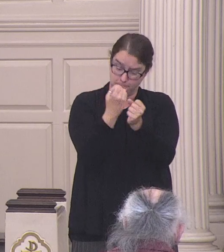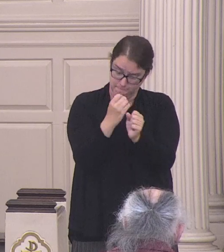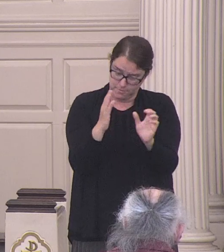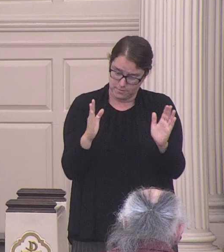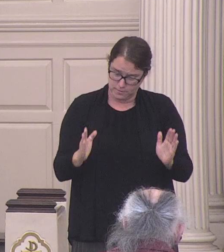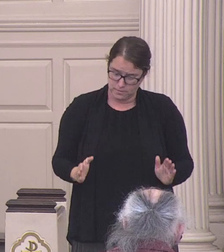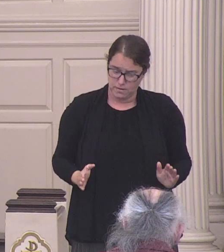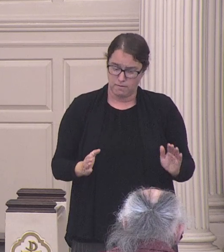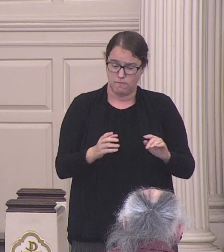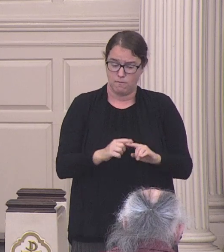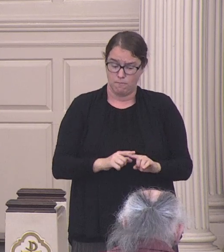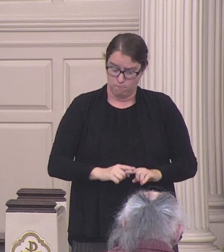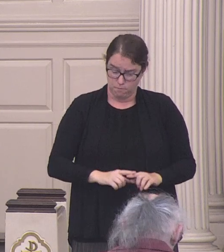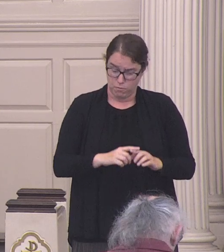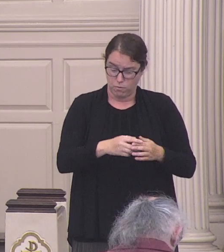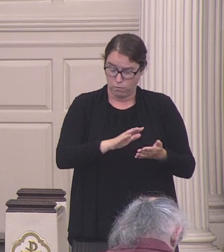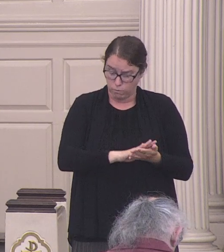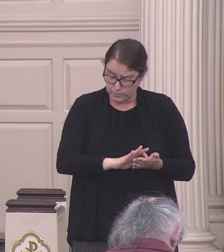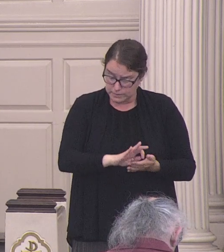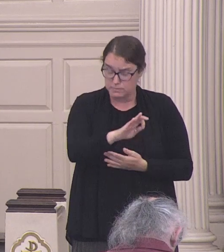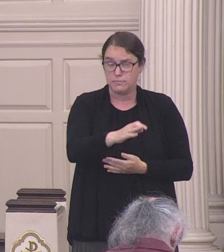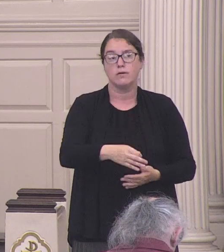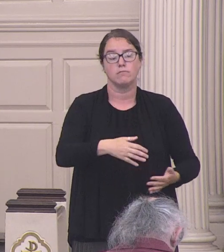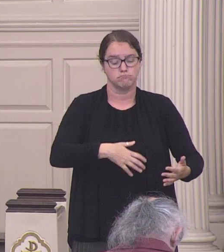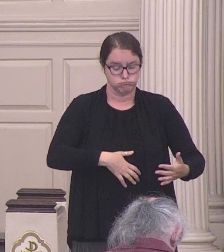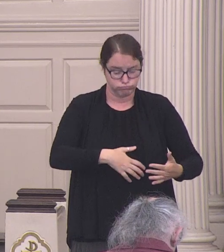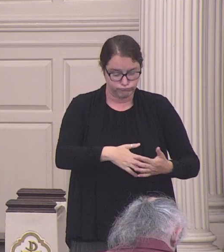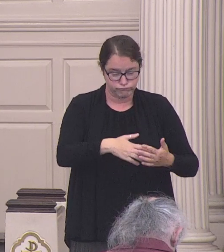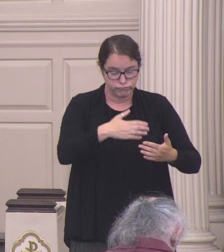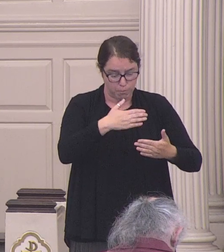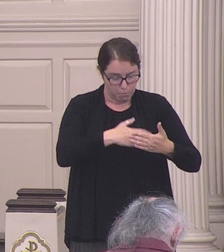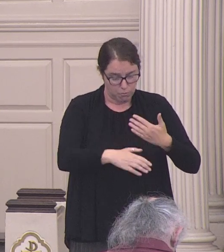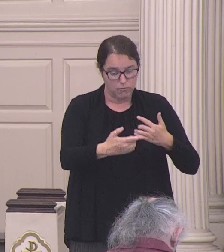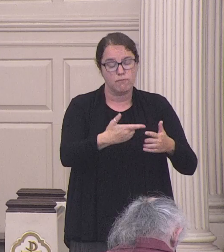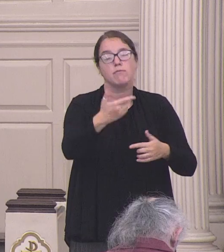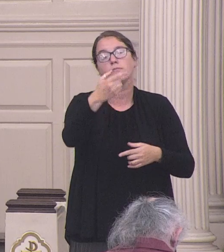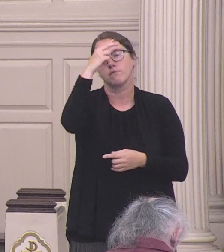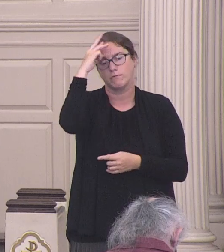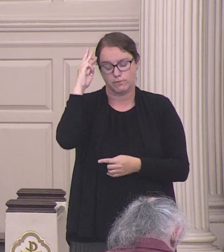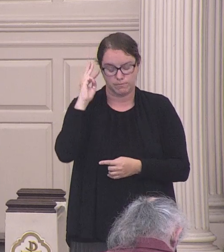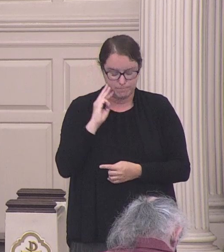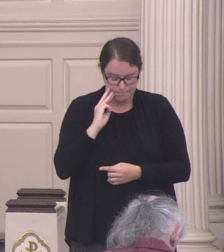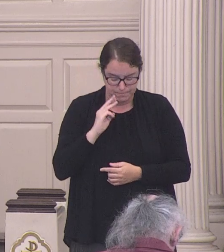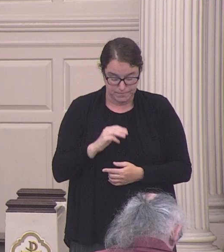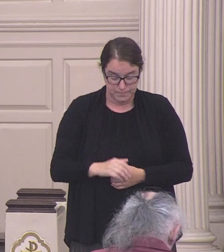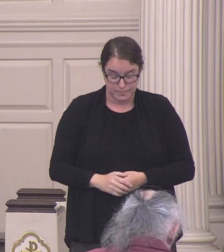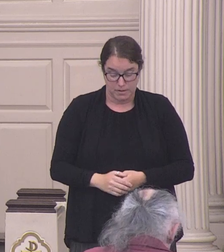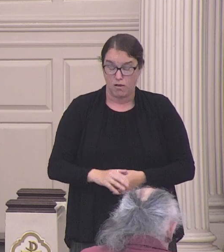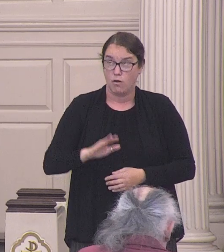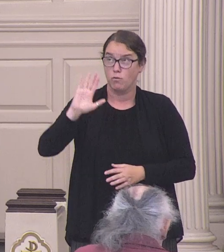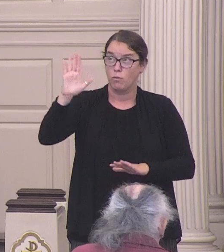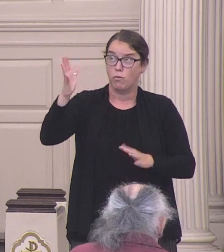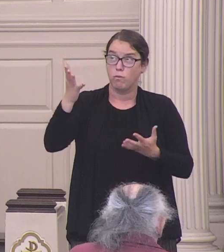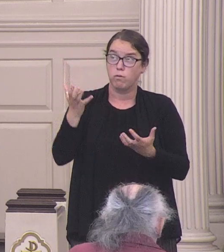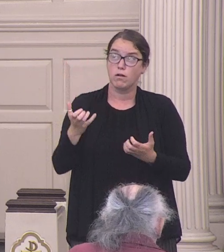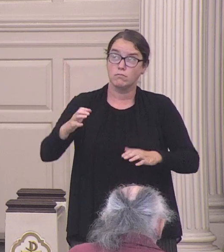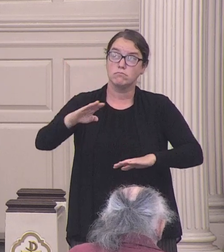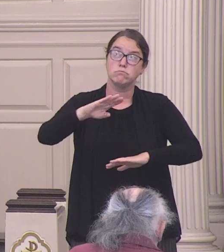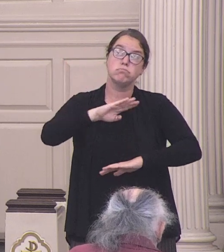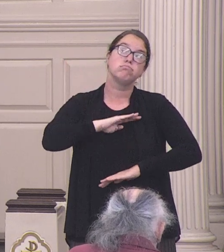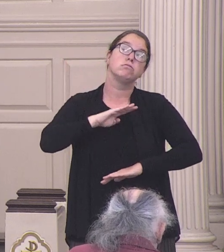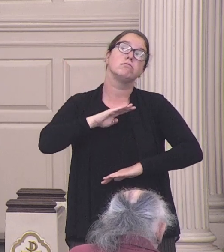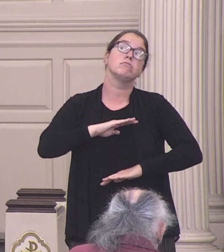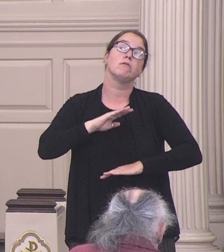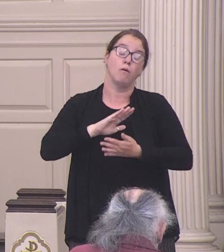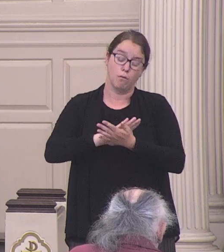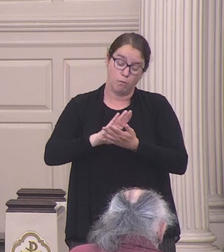fulfilling your will and gaining for you a holy people, he stretched out his hands as he endured his